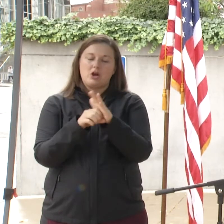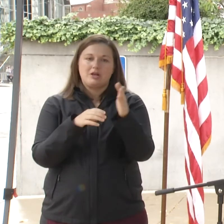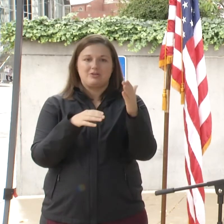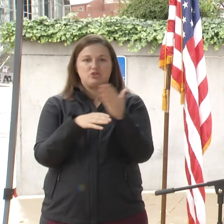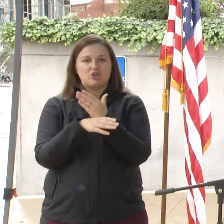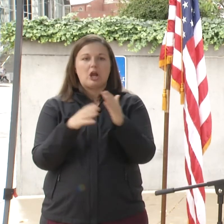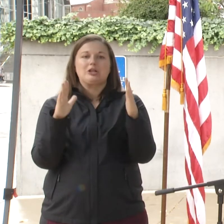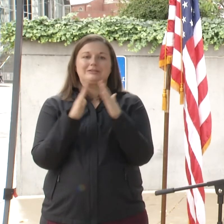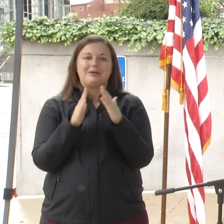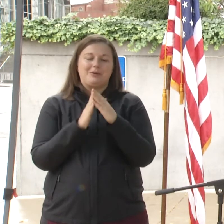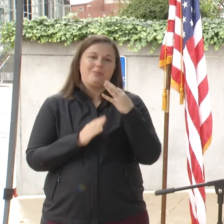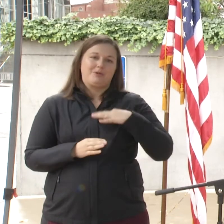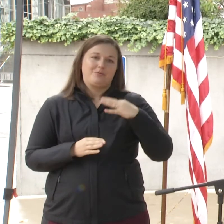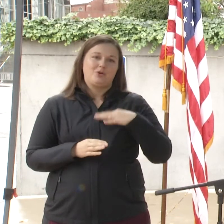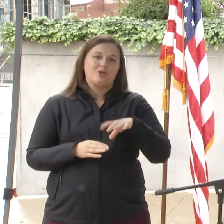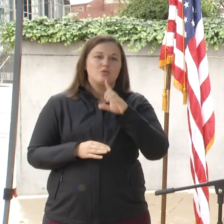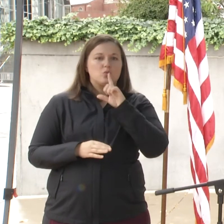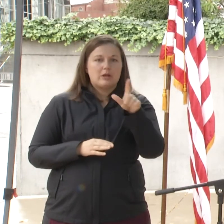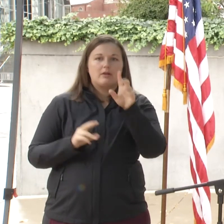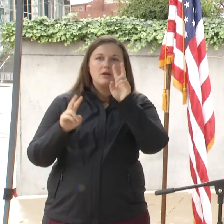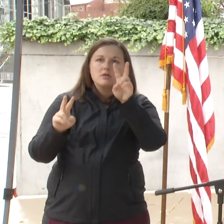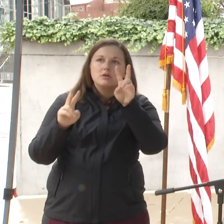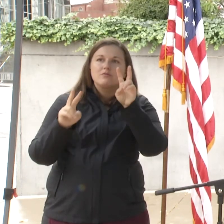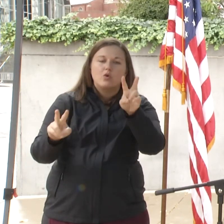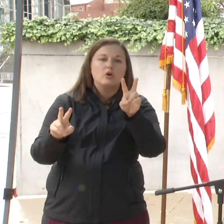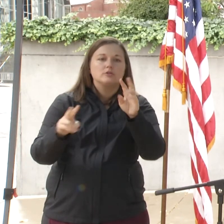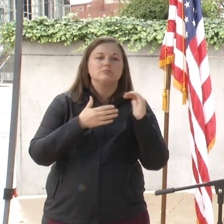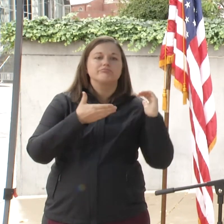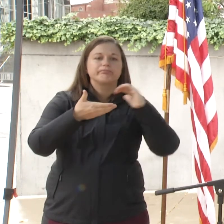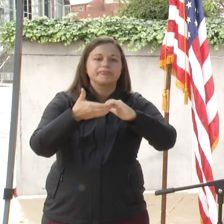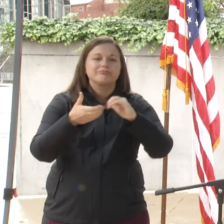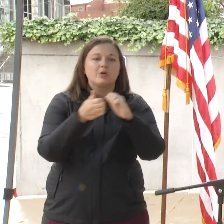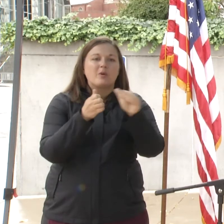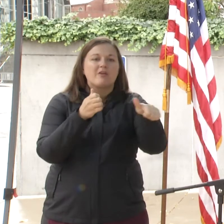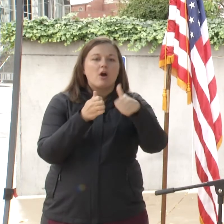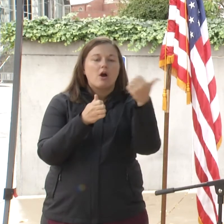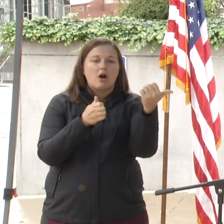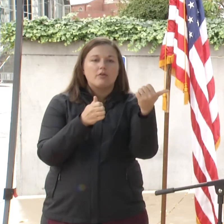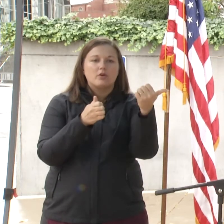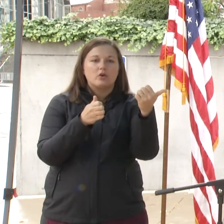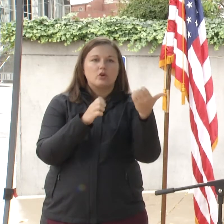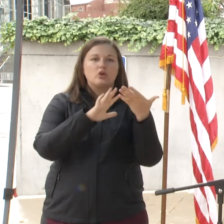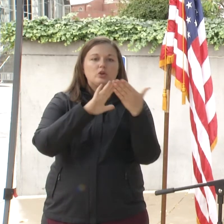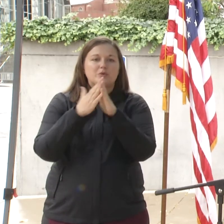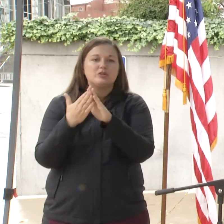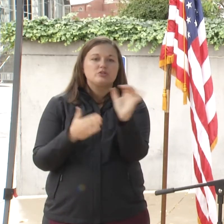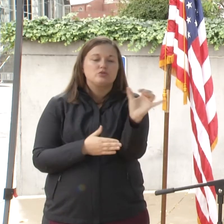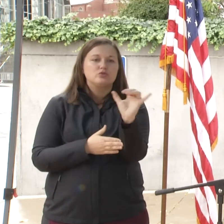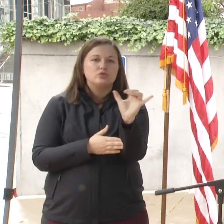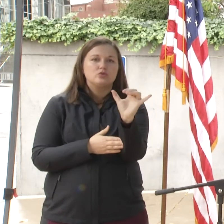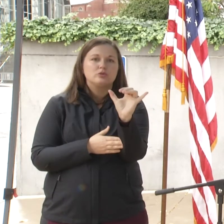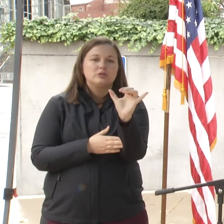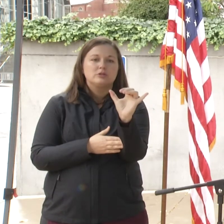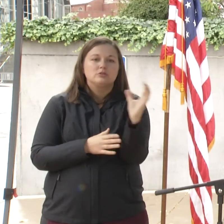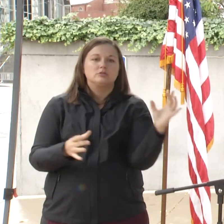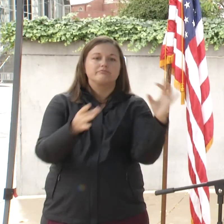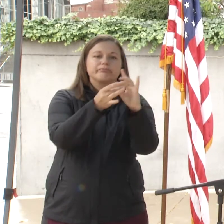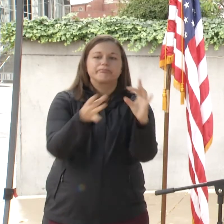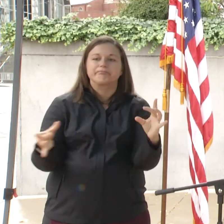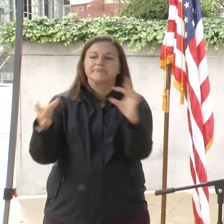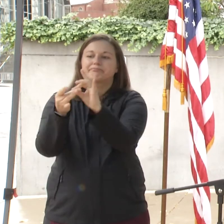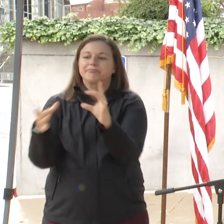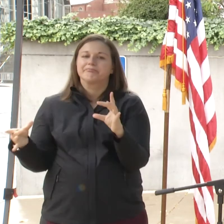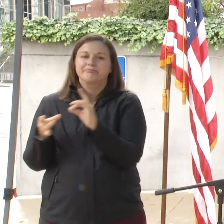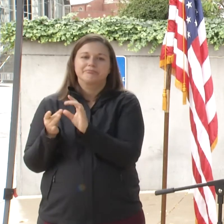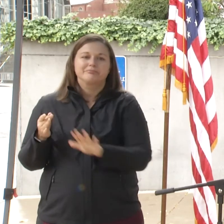look forward to working with these organizations and other community groups in filling those gaps throughout